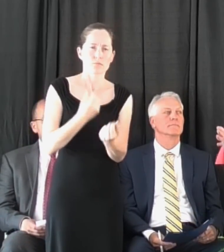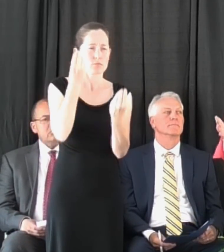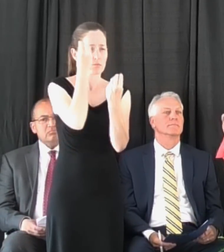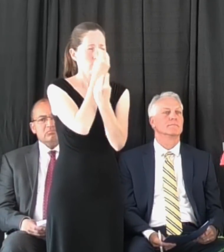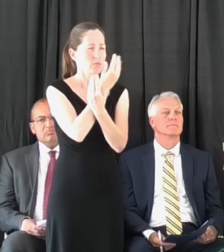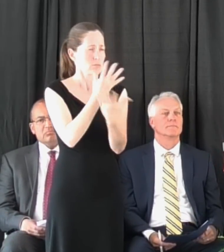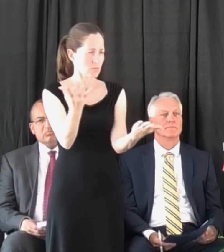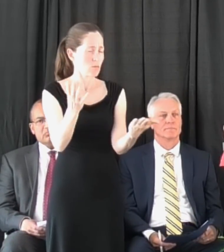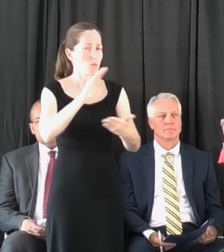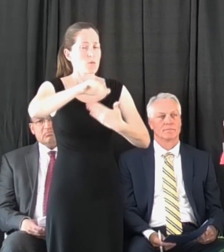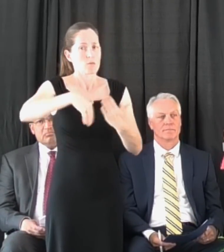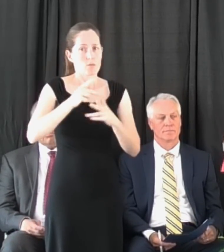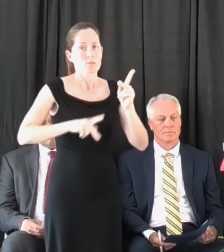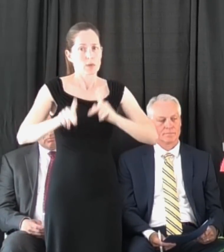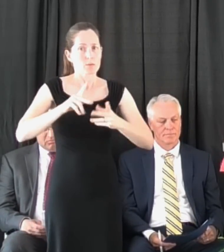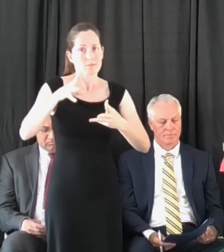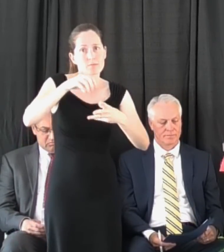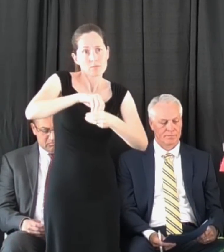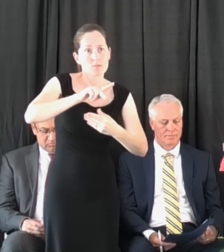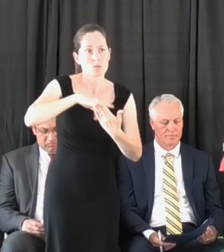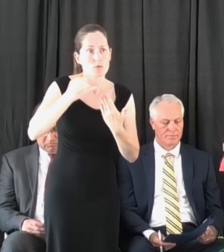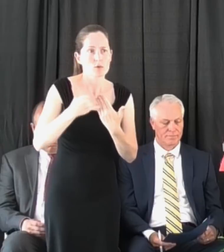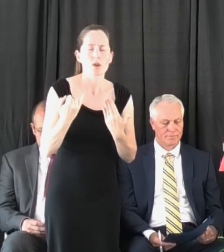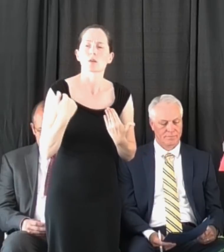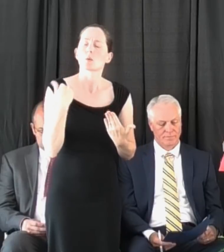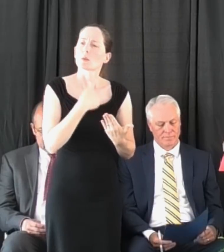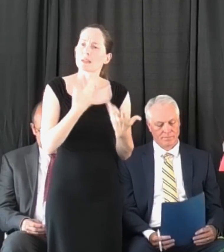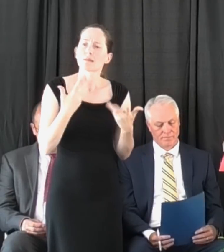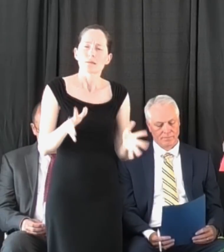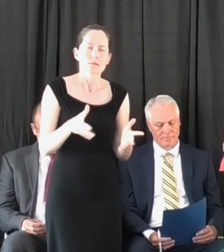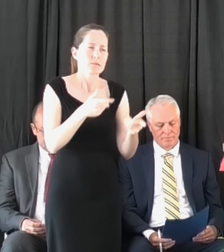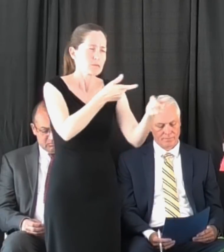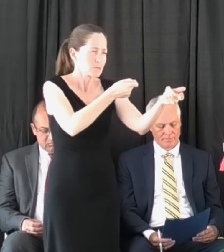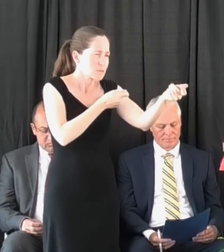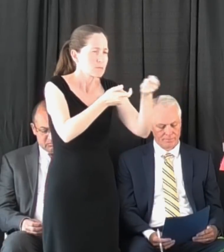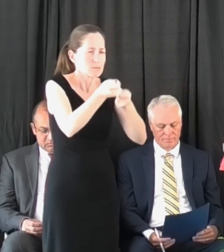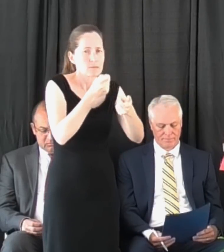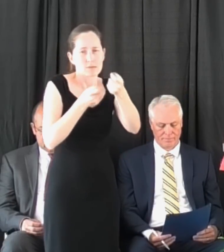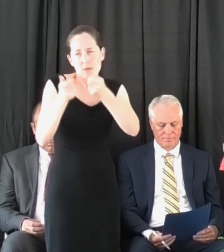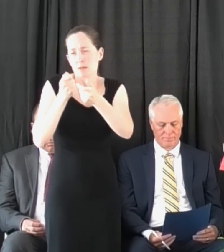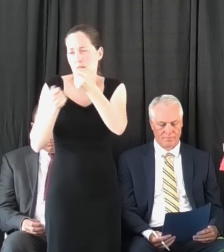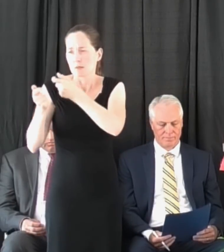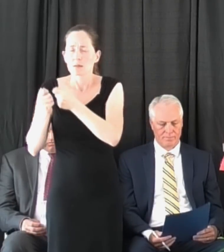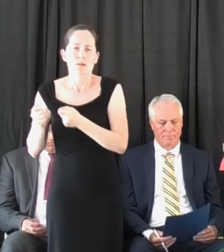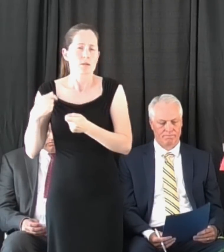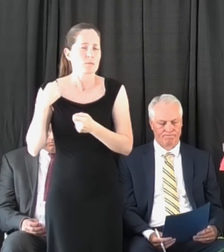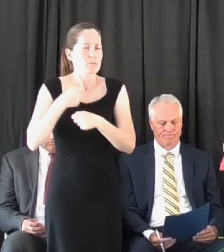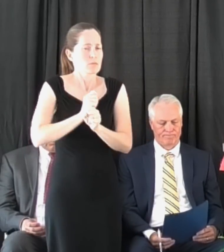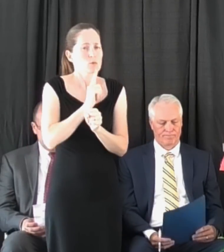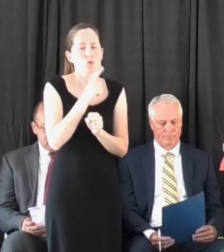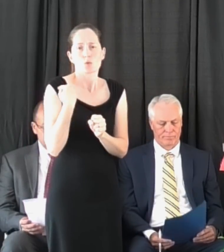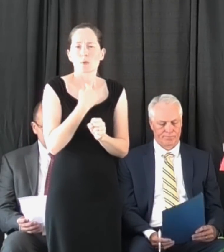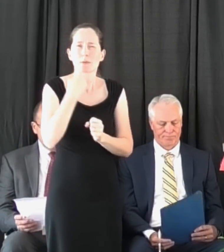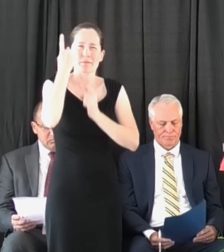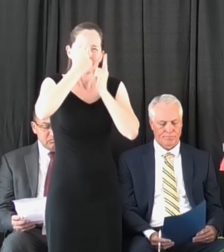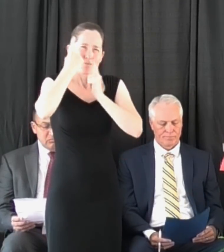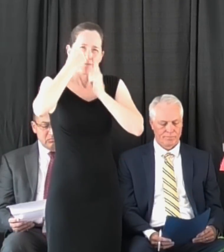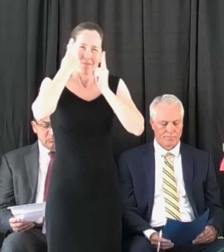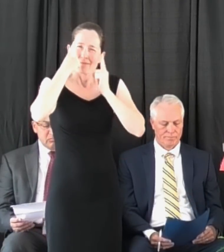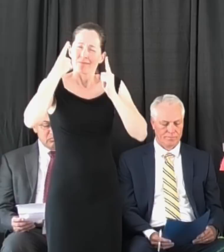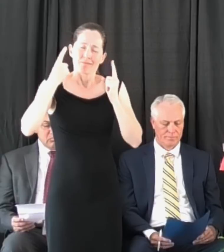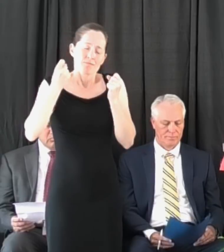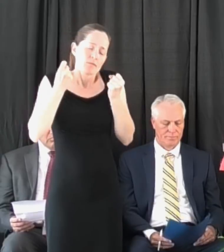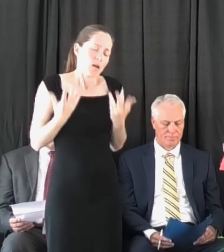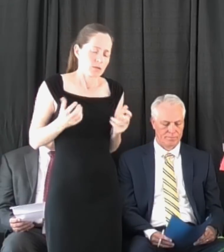project, all the stakeholders, we got input from everyone to make sure that we were considering as much as we could possibly